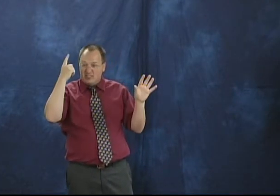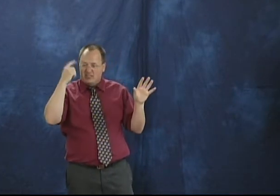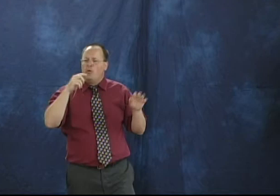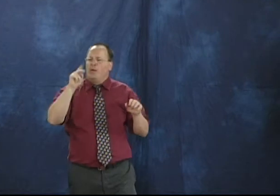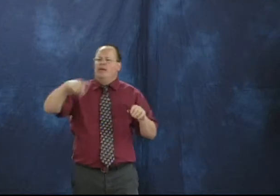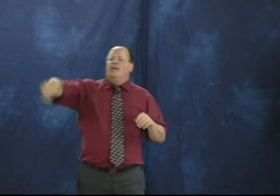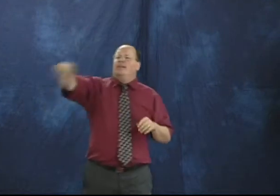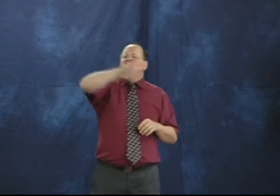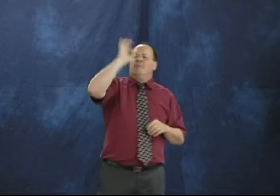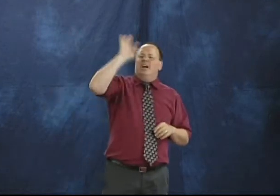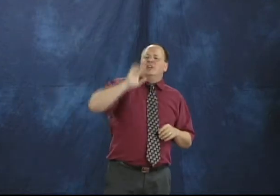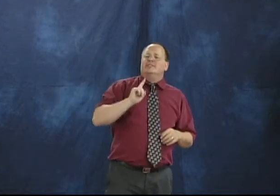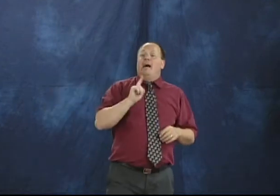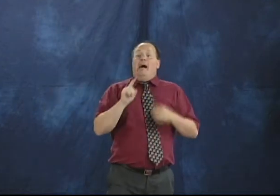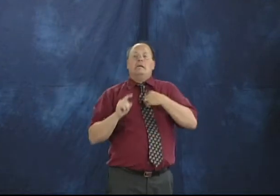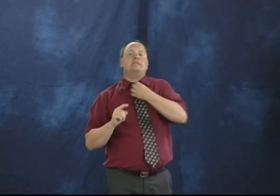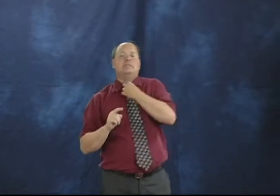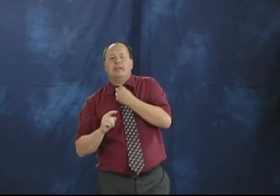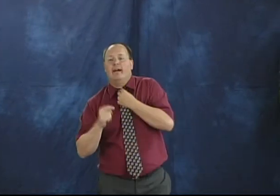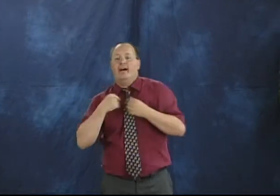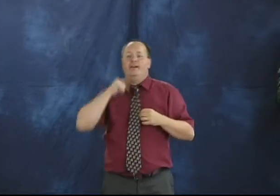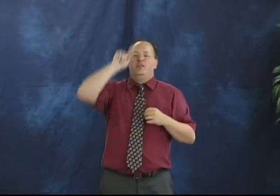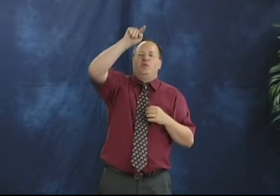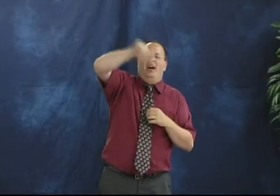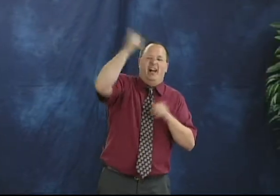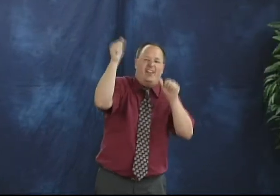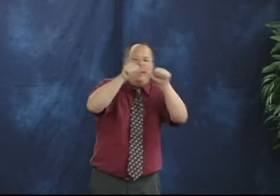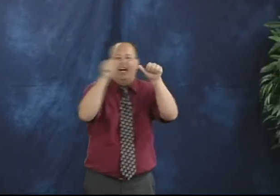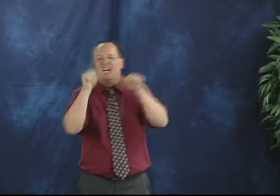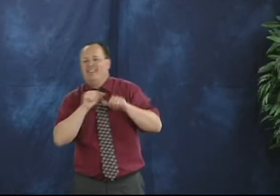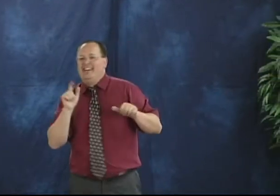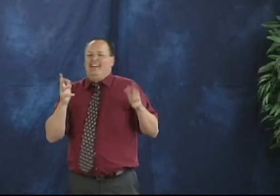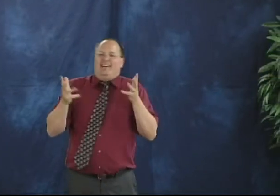That is being poor in spirit.